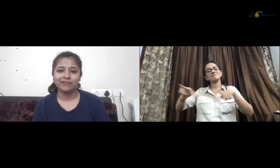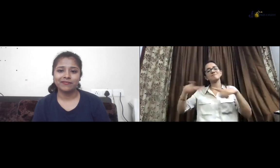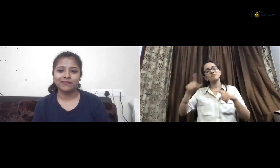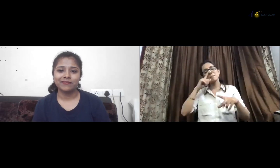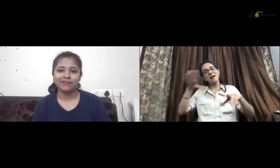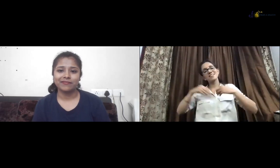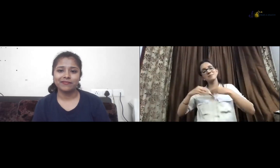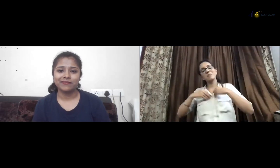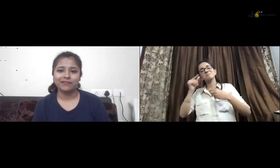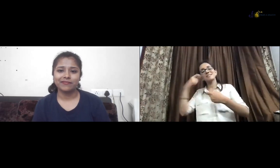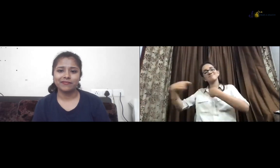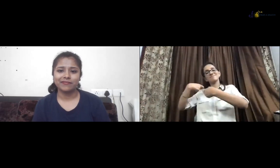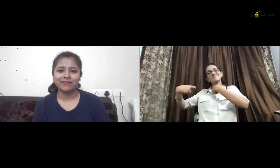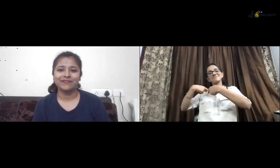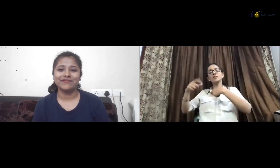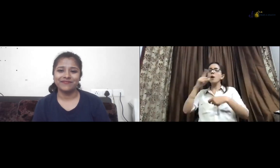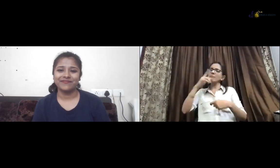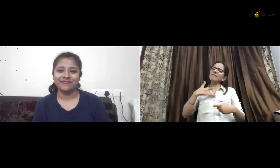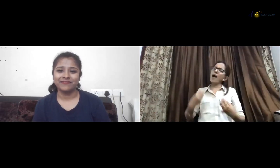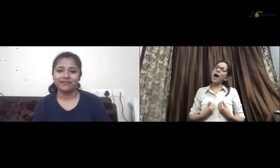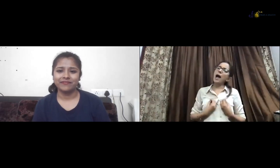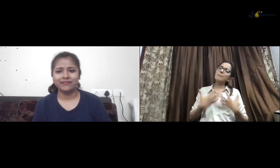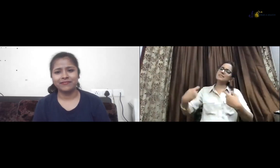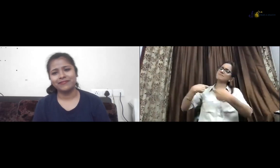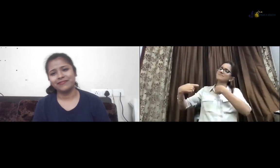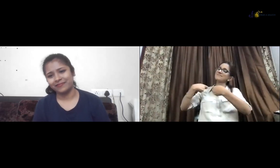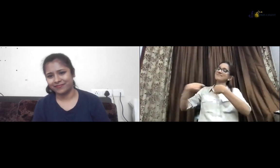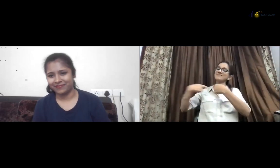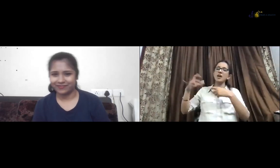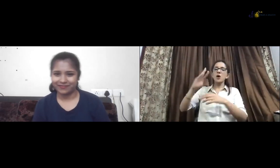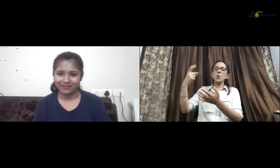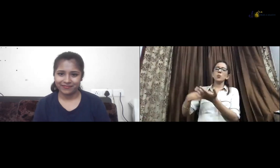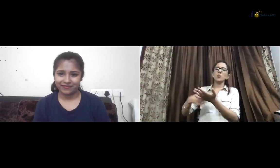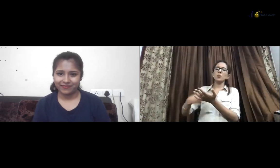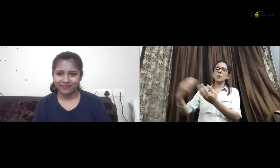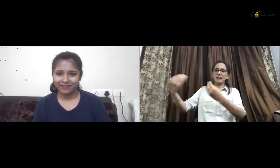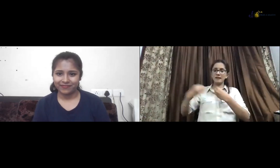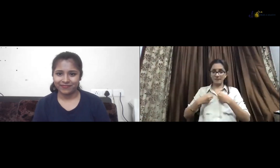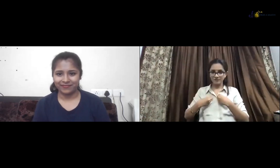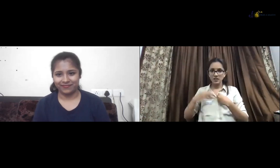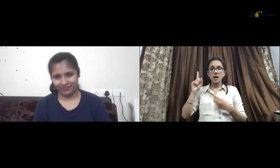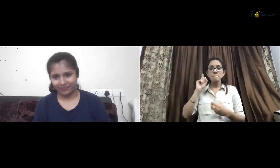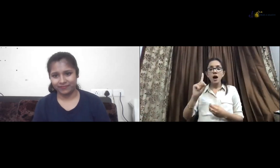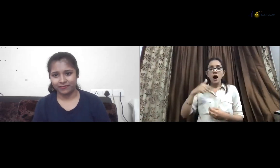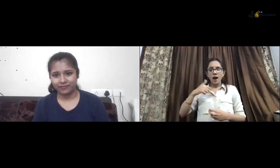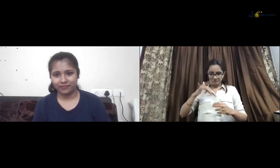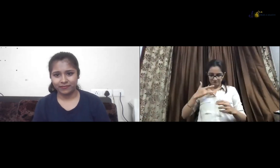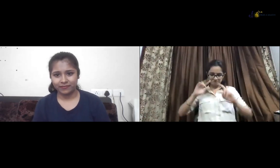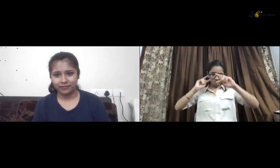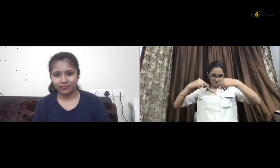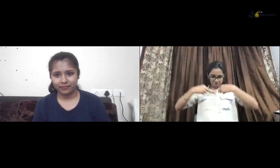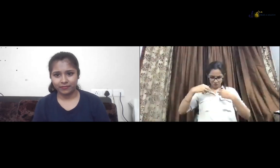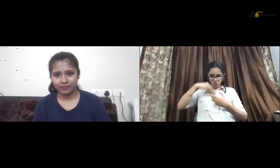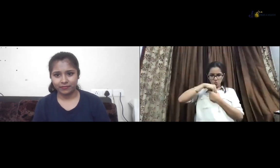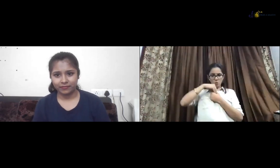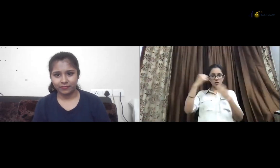clothes, you have to cook, and you women are accepting all of the things. They are happy being controlled by their husband. Their